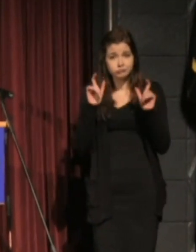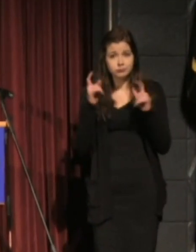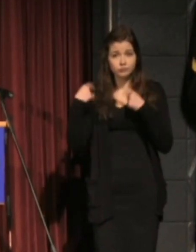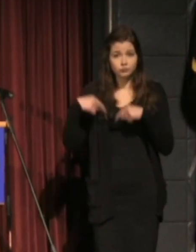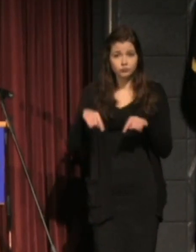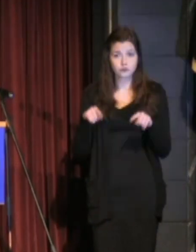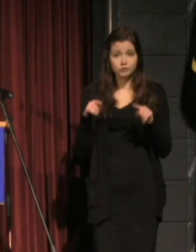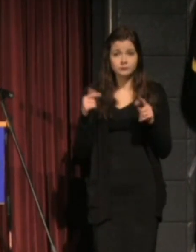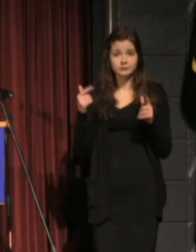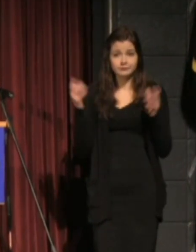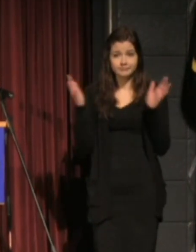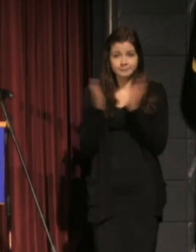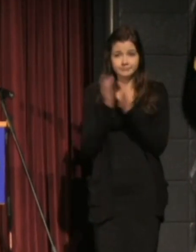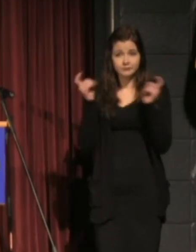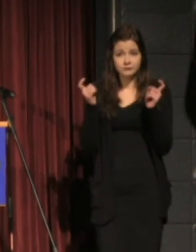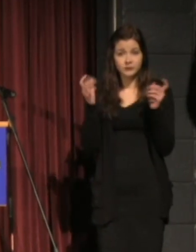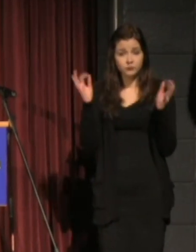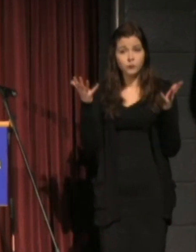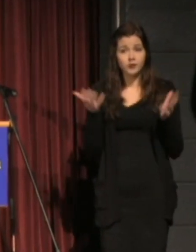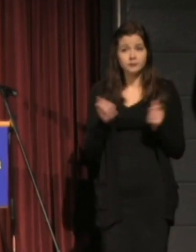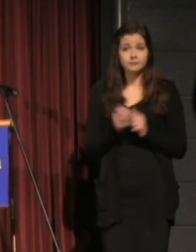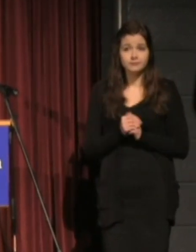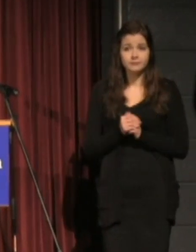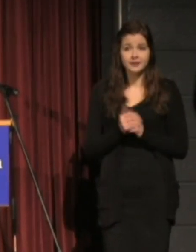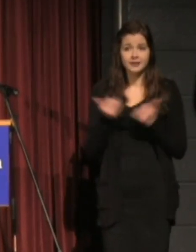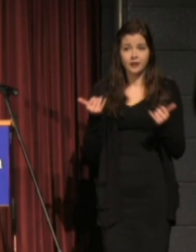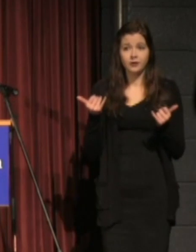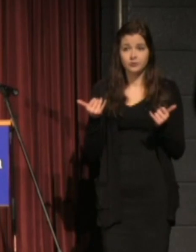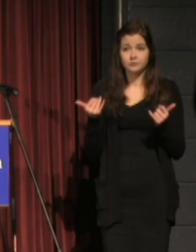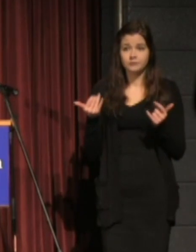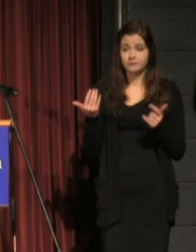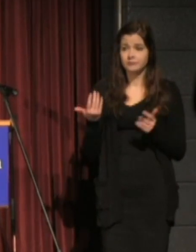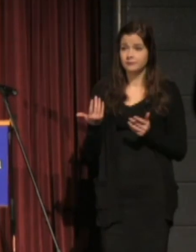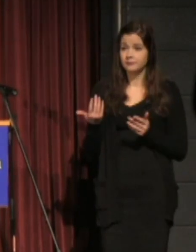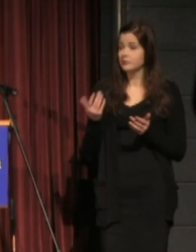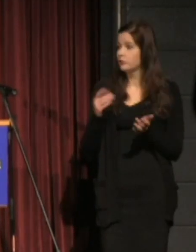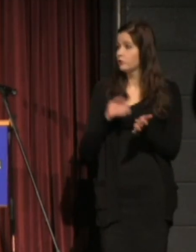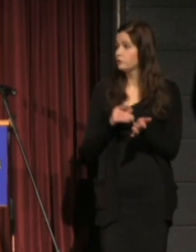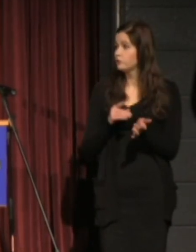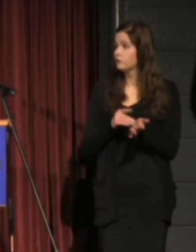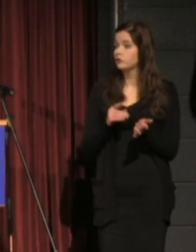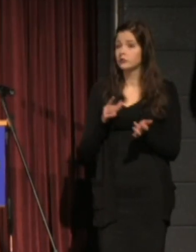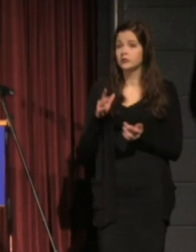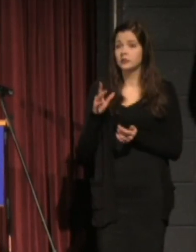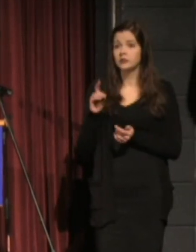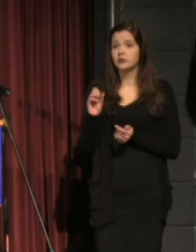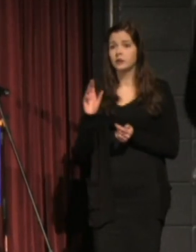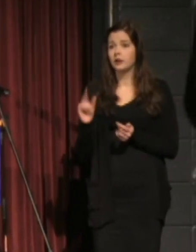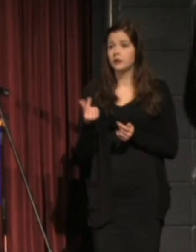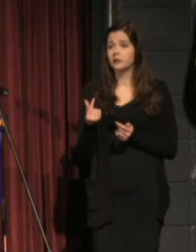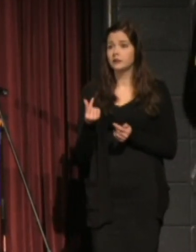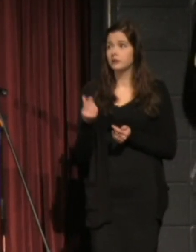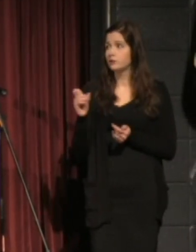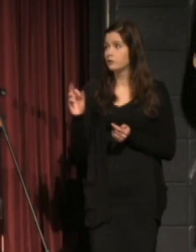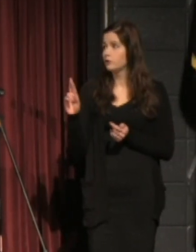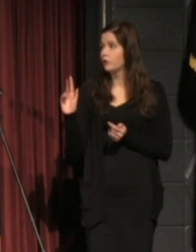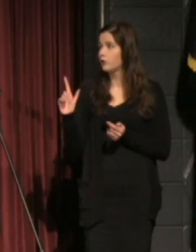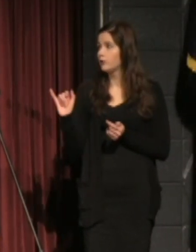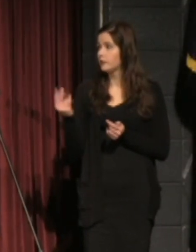you wish. Now I'm pleased to present Dr. Doug Darling, President of Lake Region State College.